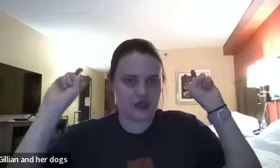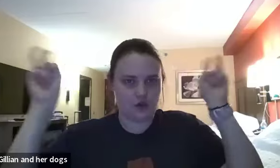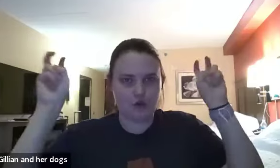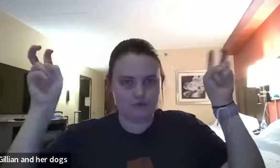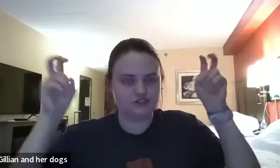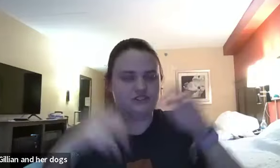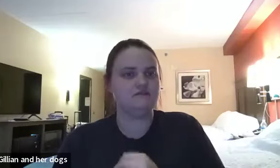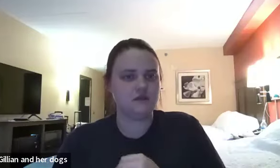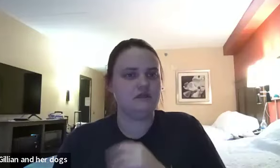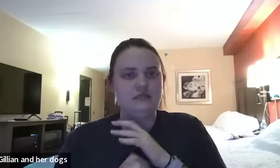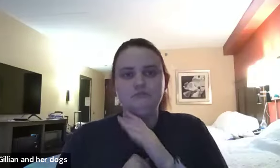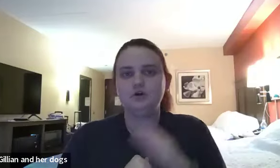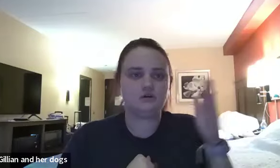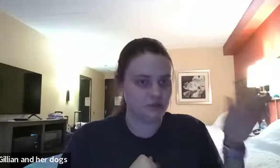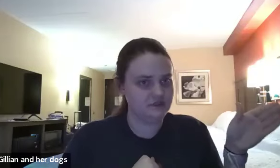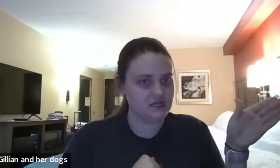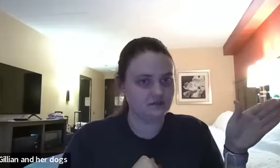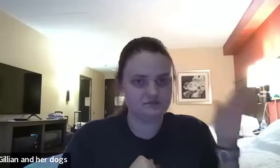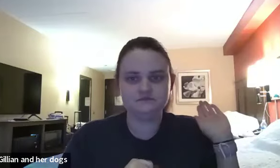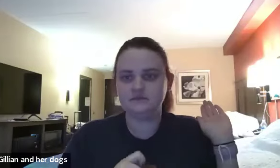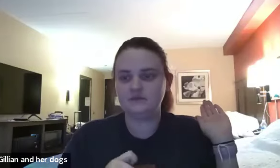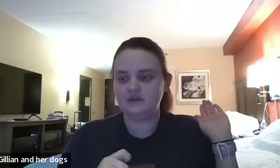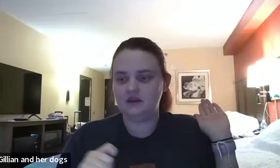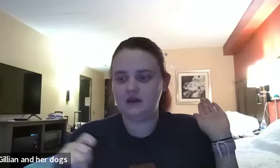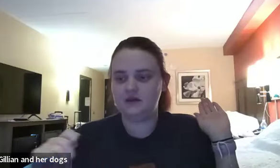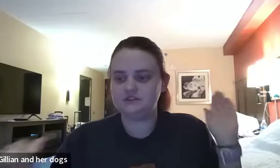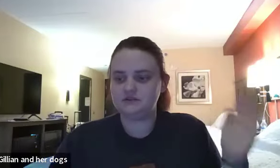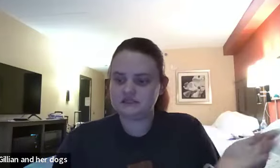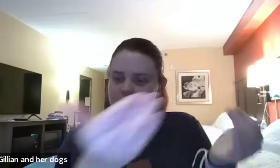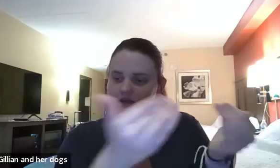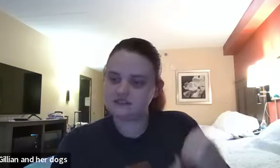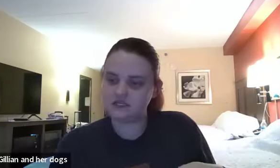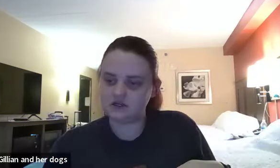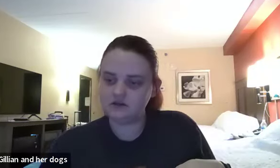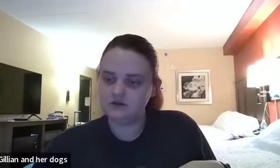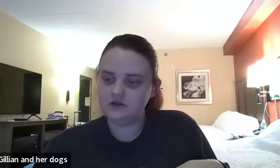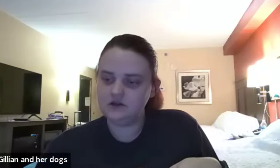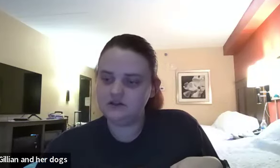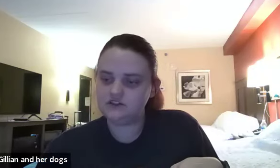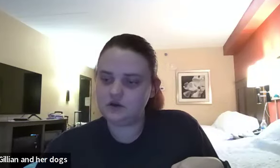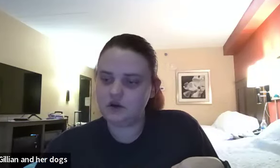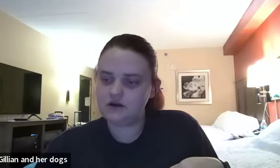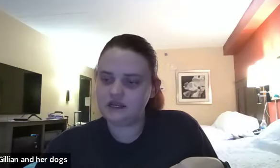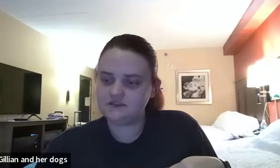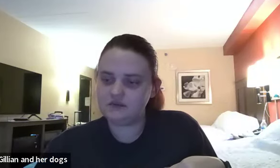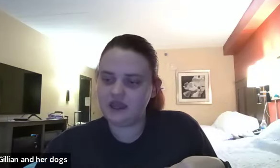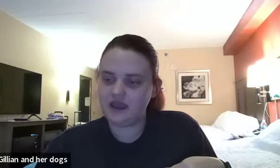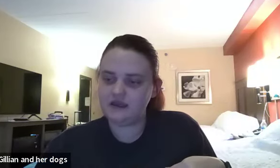that quote motion in front of any book or movie title. So let's come back to here. So our next one we had